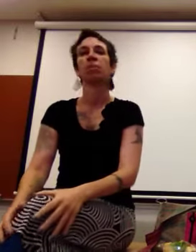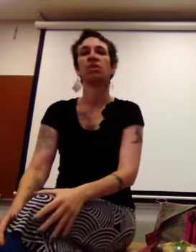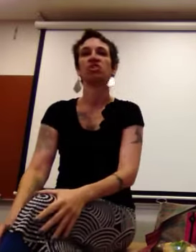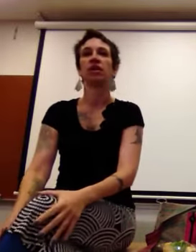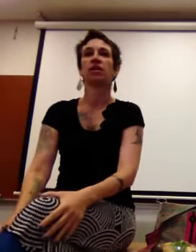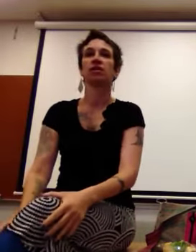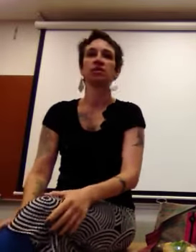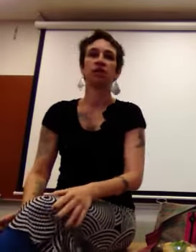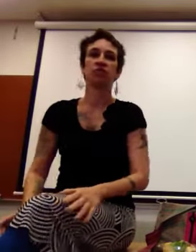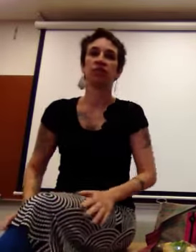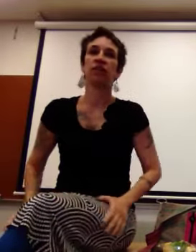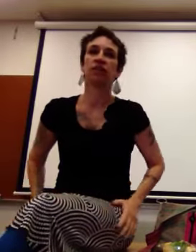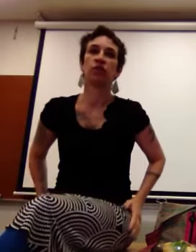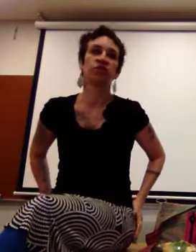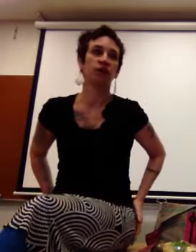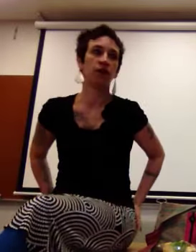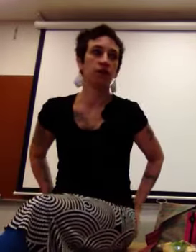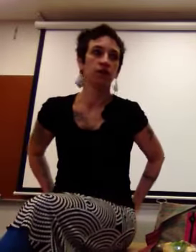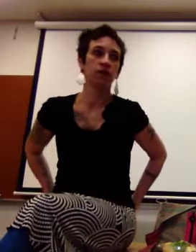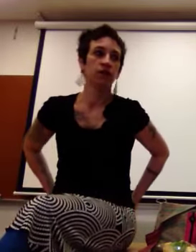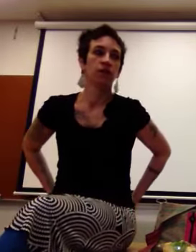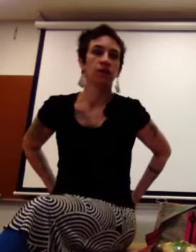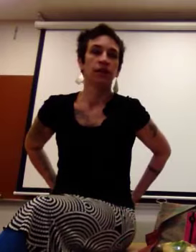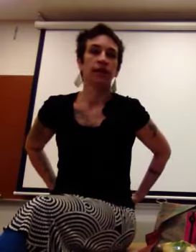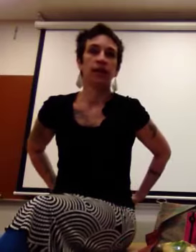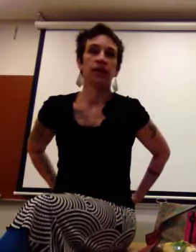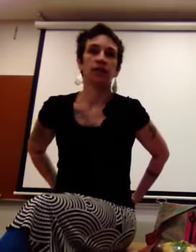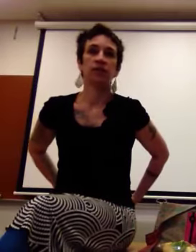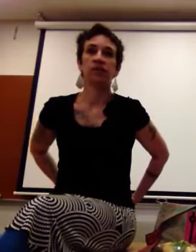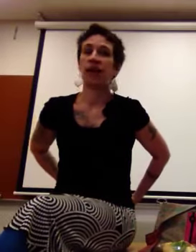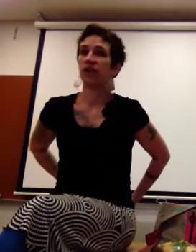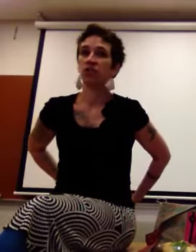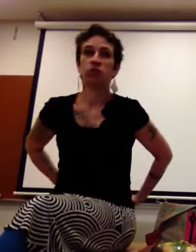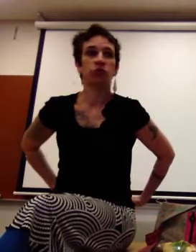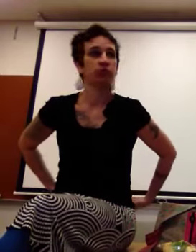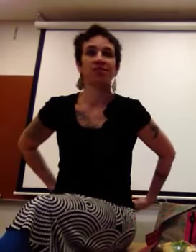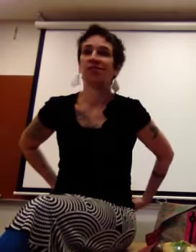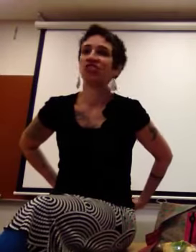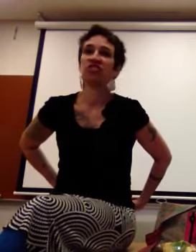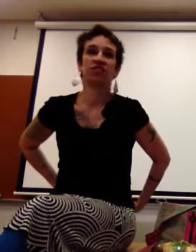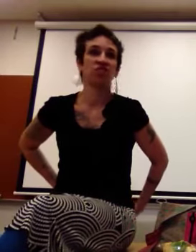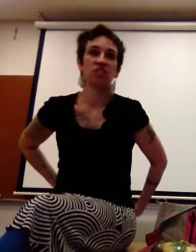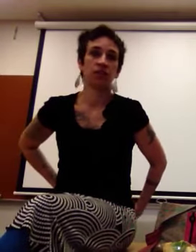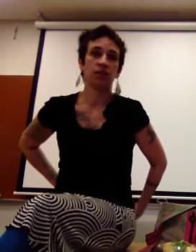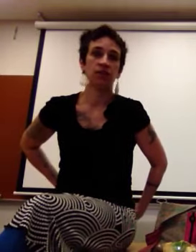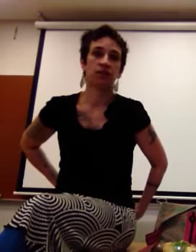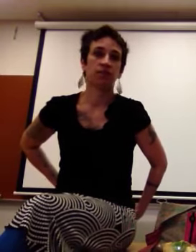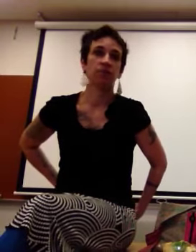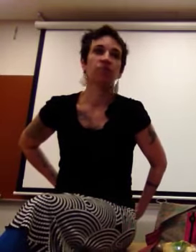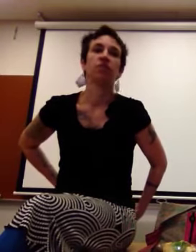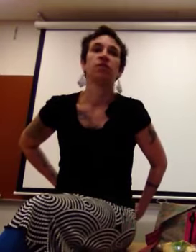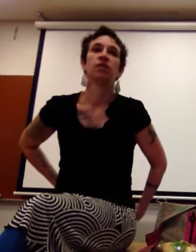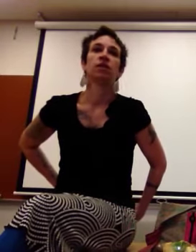much like the other fellow that we saw. And it's an actual presentation that she does.